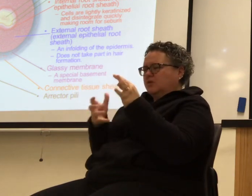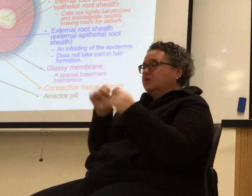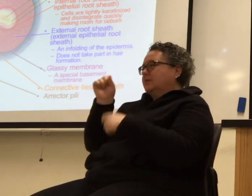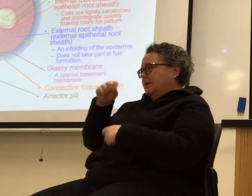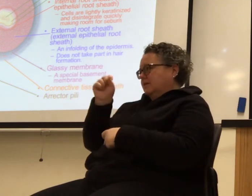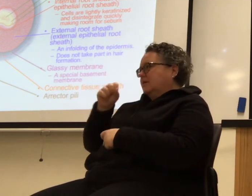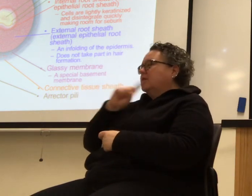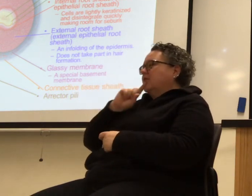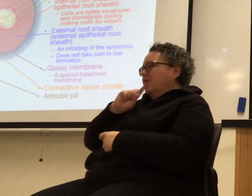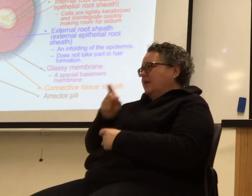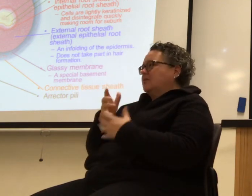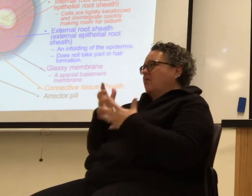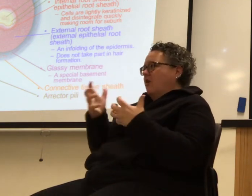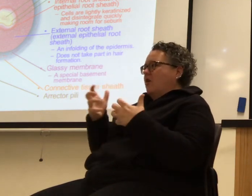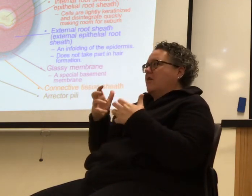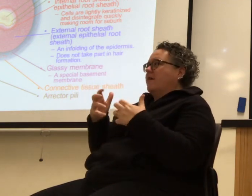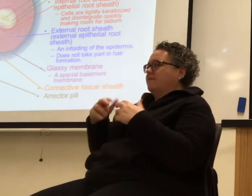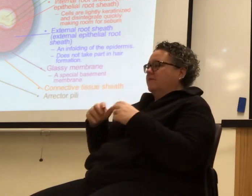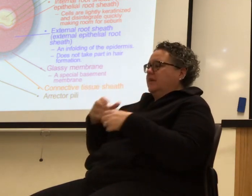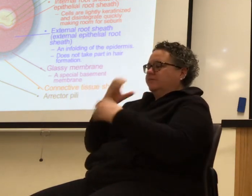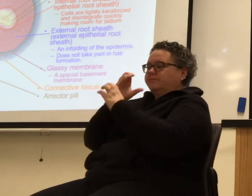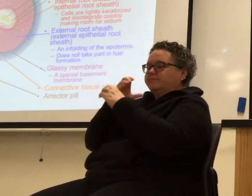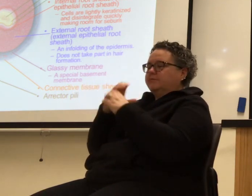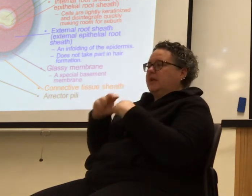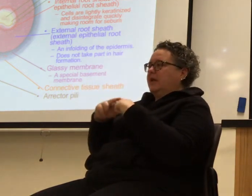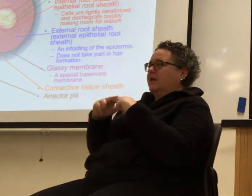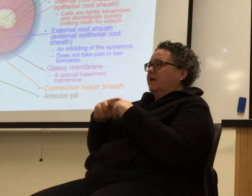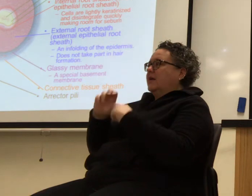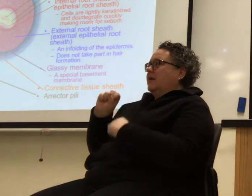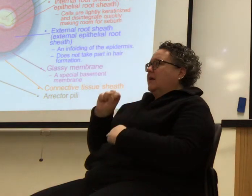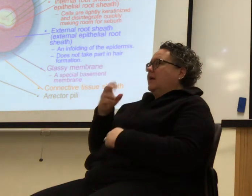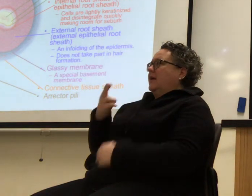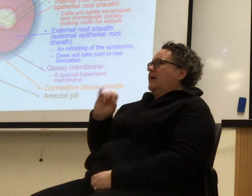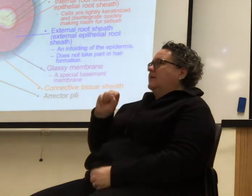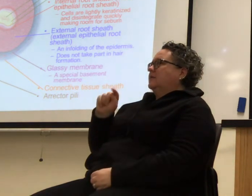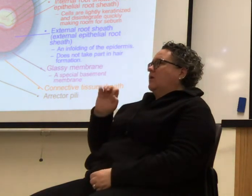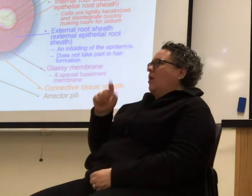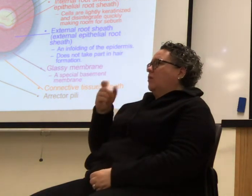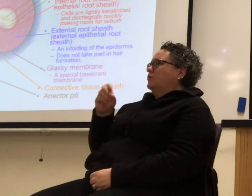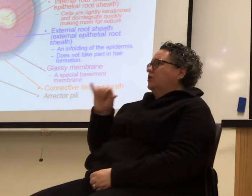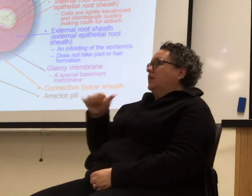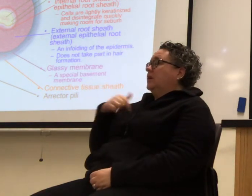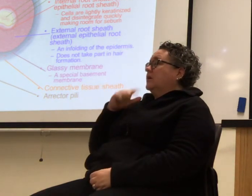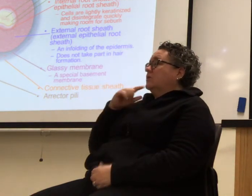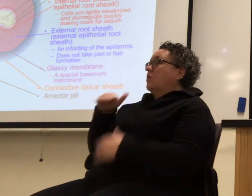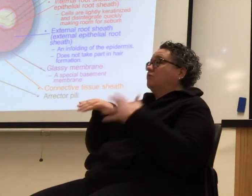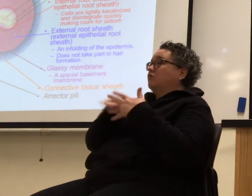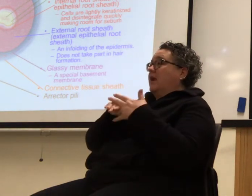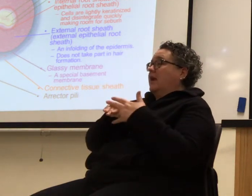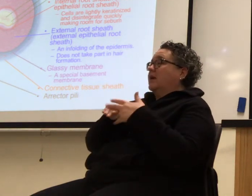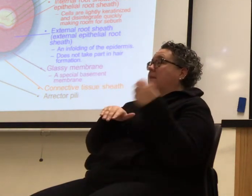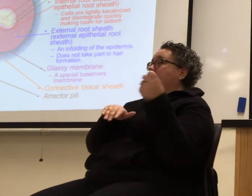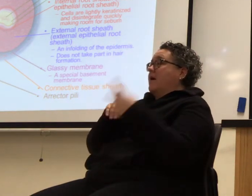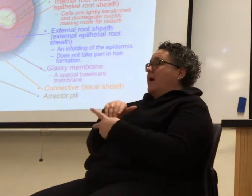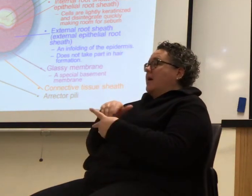a lot of histology there. But I want to take a break. When we come back, we'll take our lab quiz, so be ready for